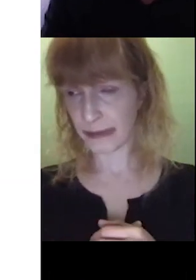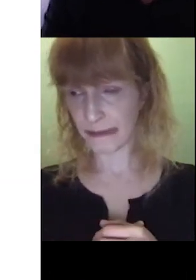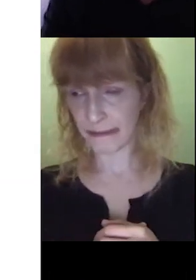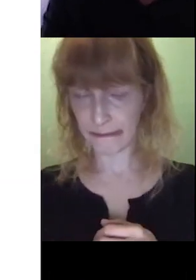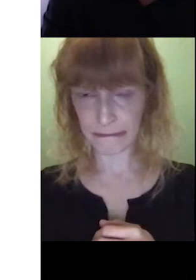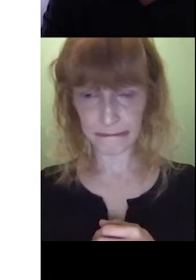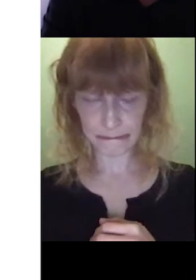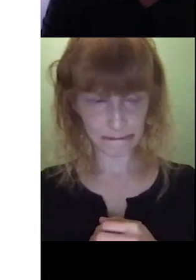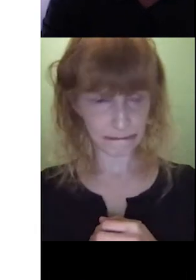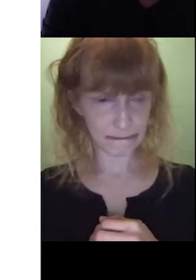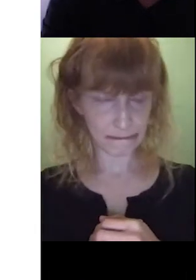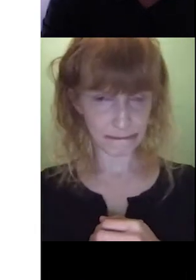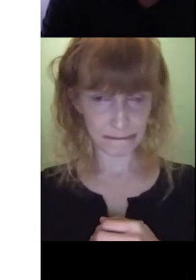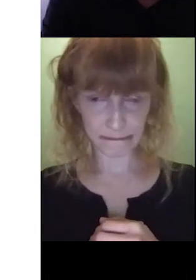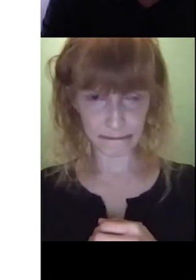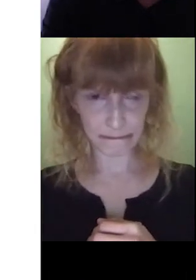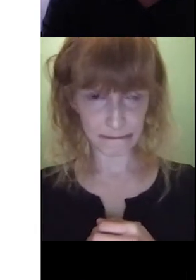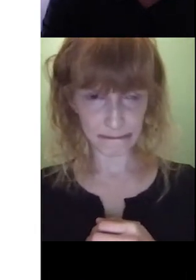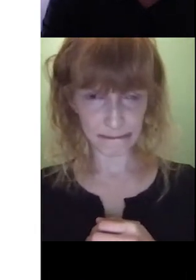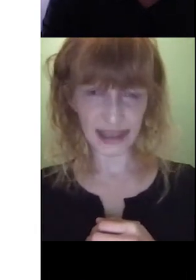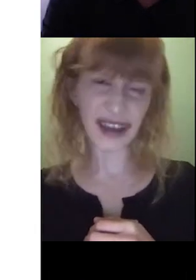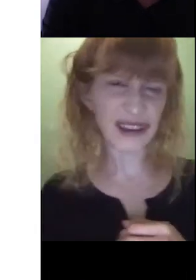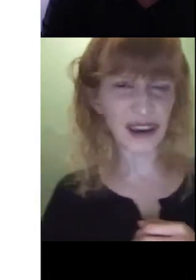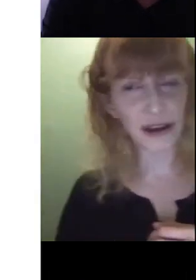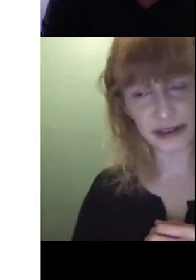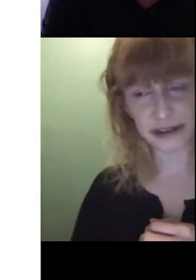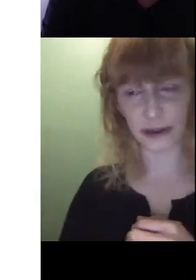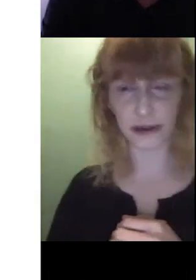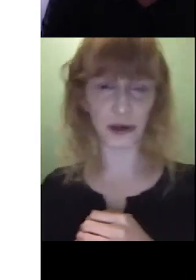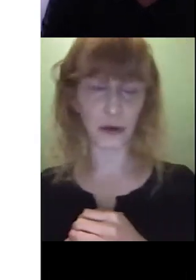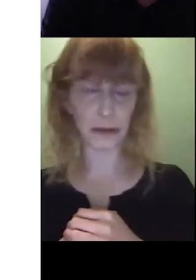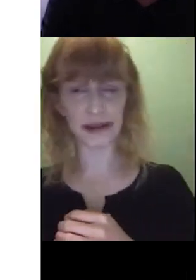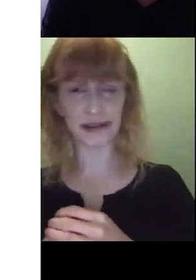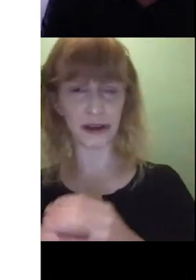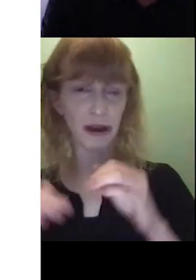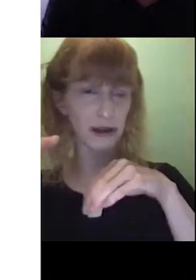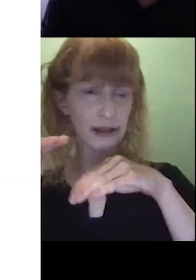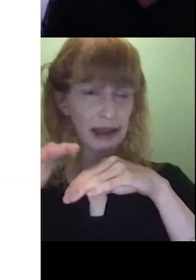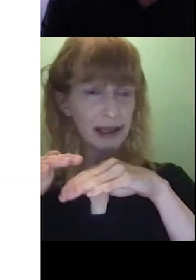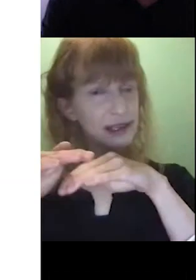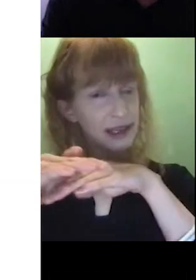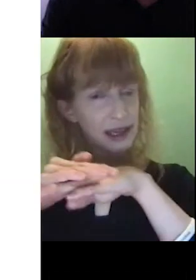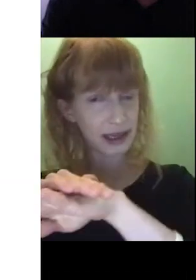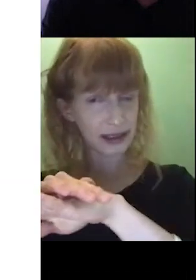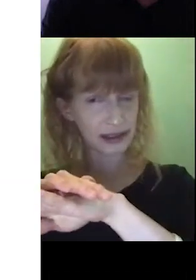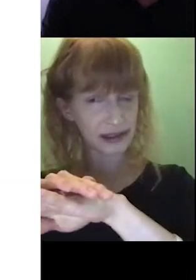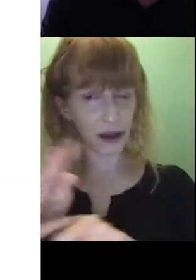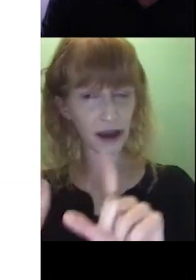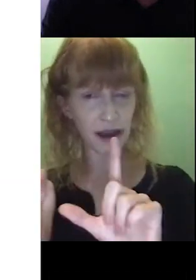Jennifer. Inside and clock. Yeah, I think so. So we might sign, is he inside